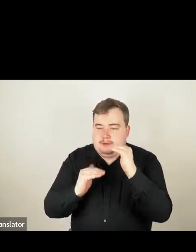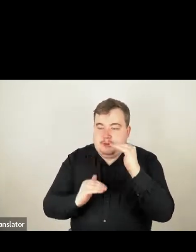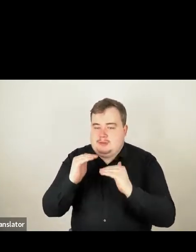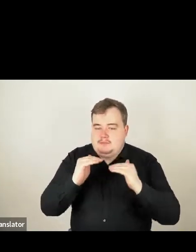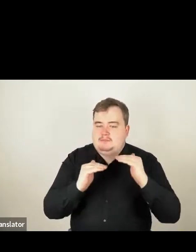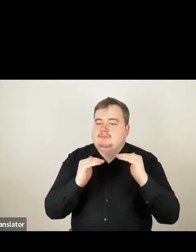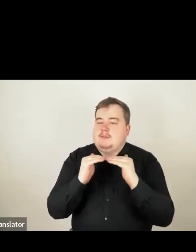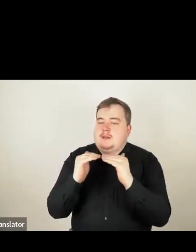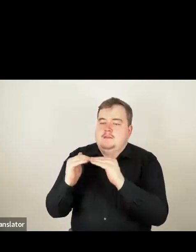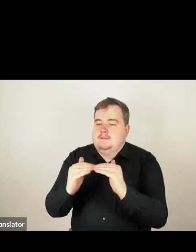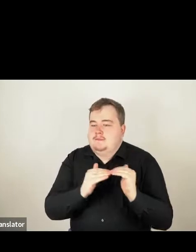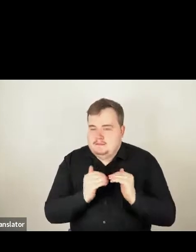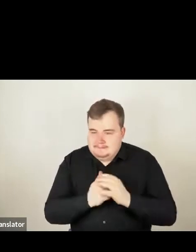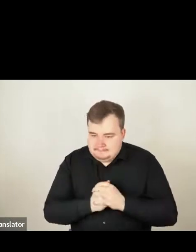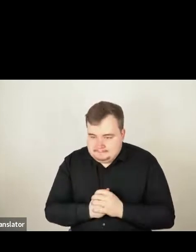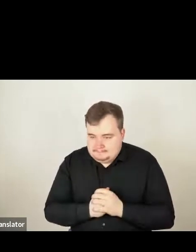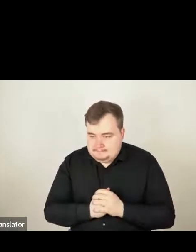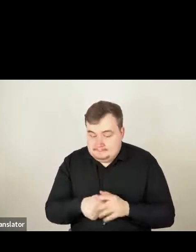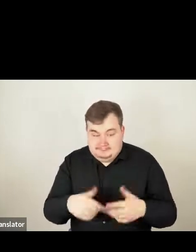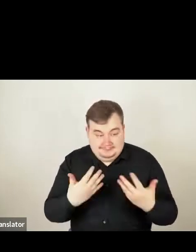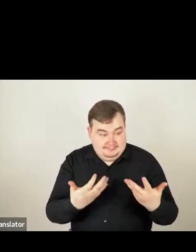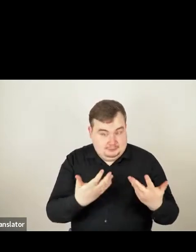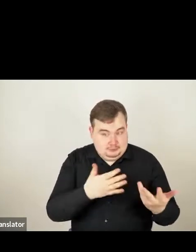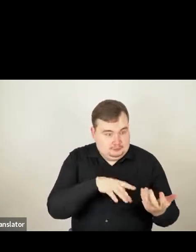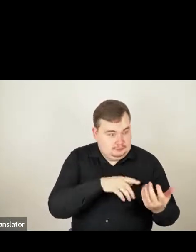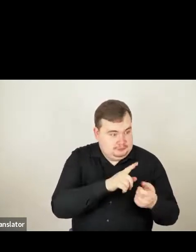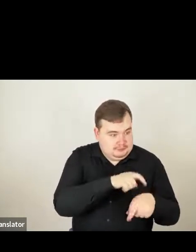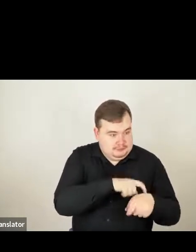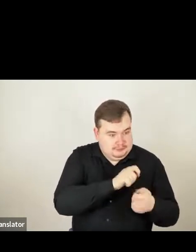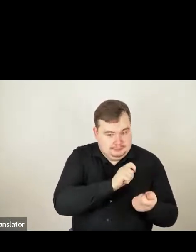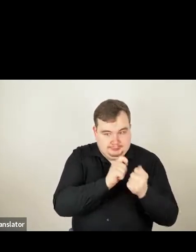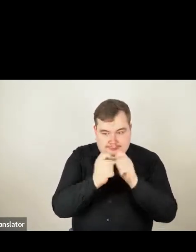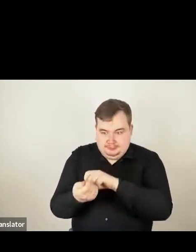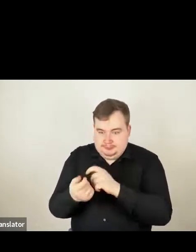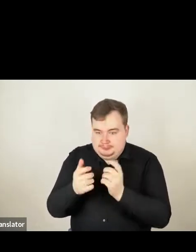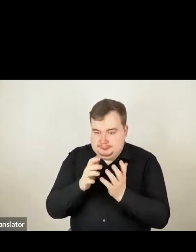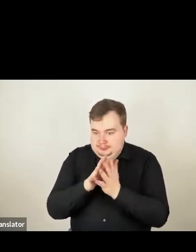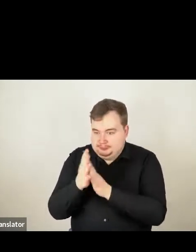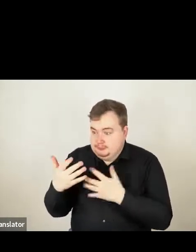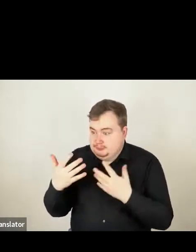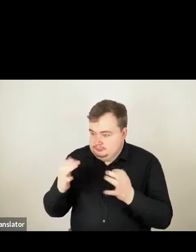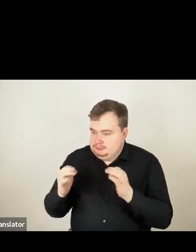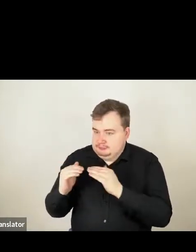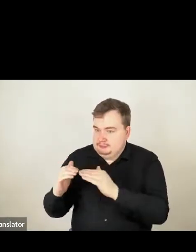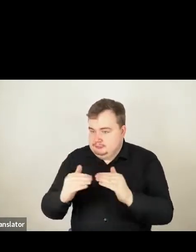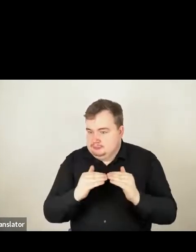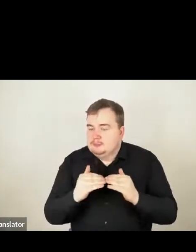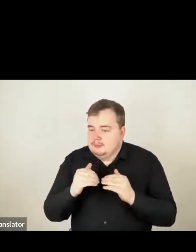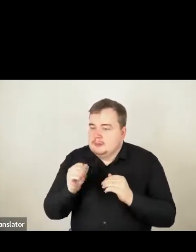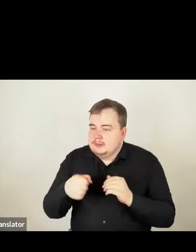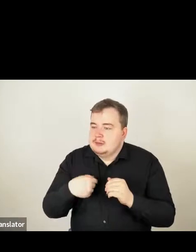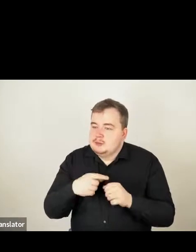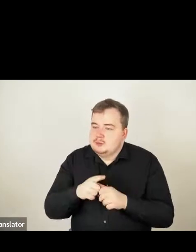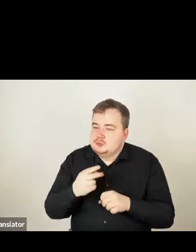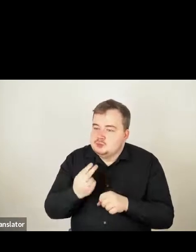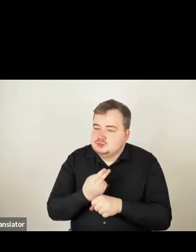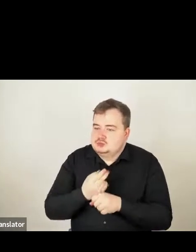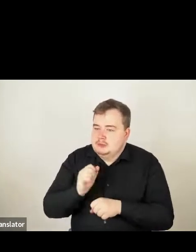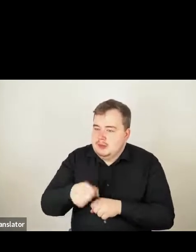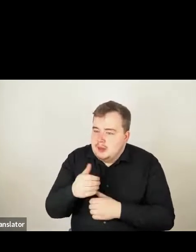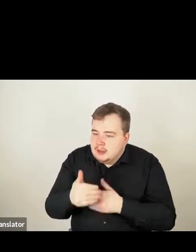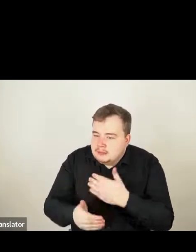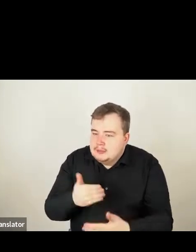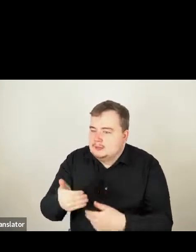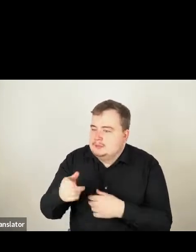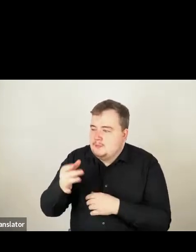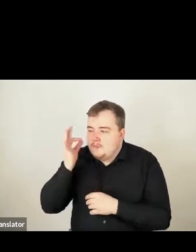this transformation, deliver concrete outputs for the benefit of all citizens, all women and men, all girls and boys, in